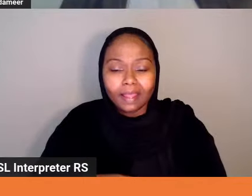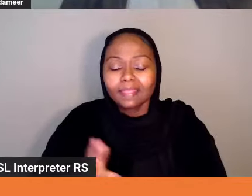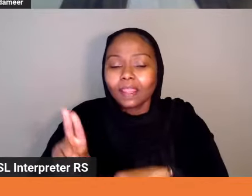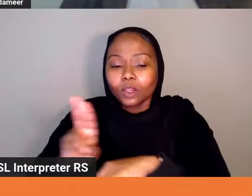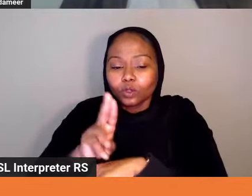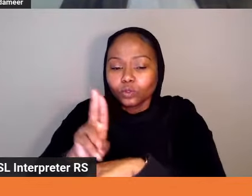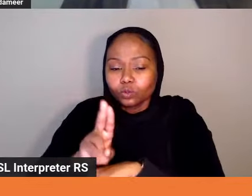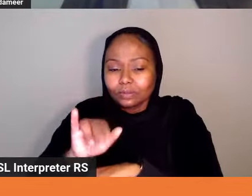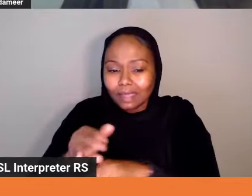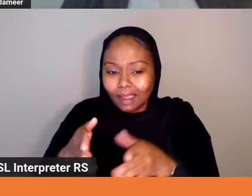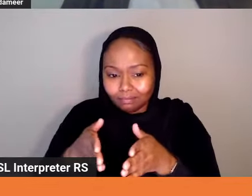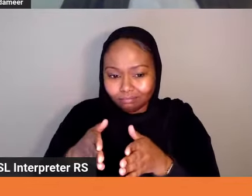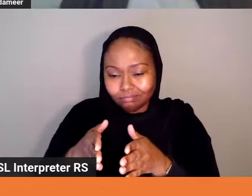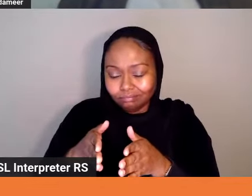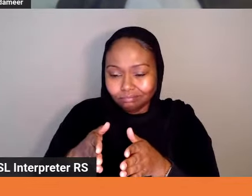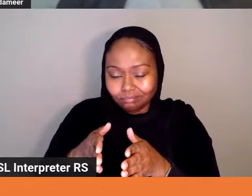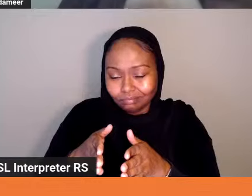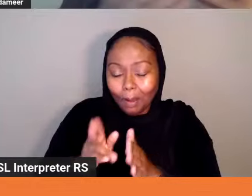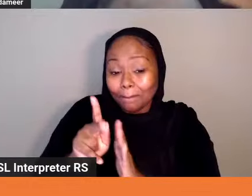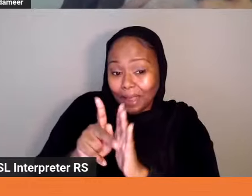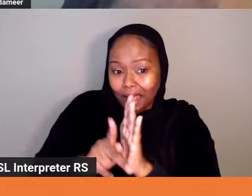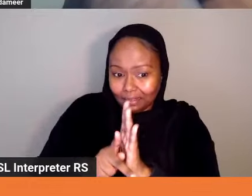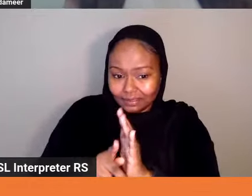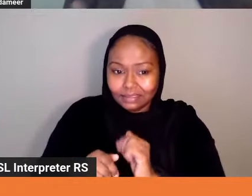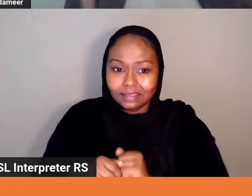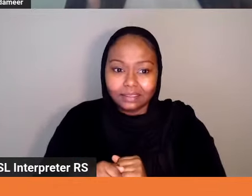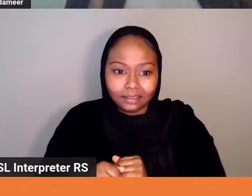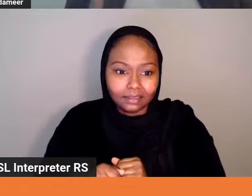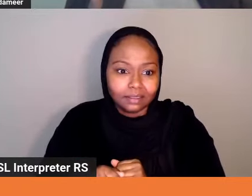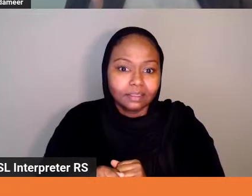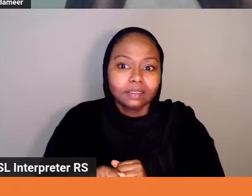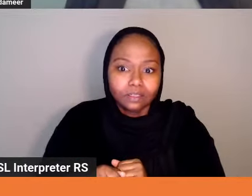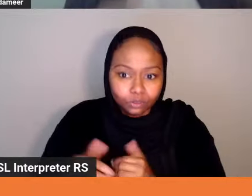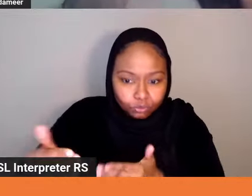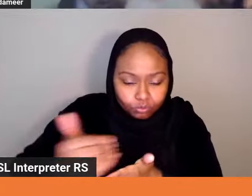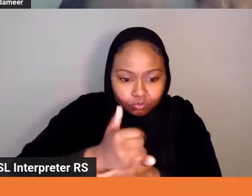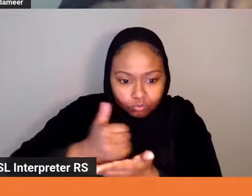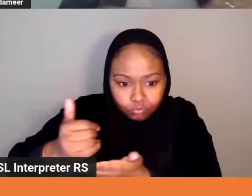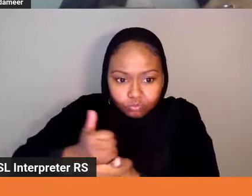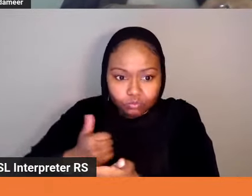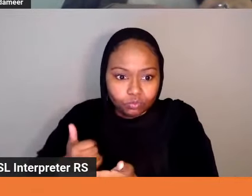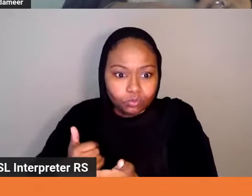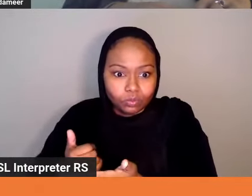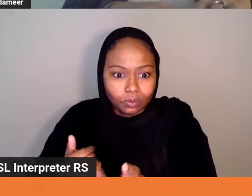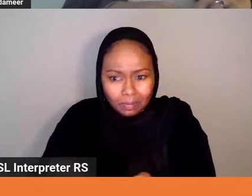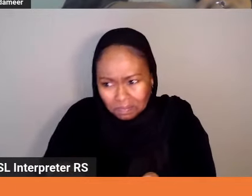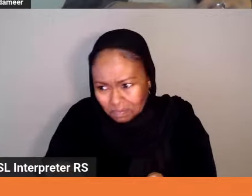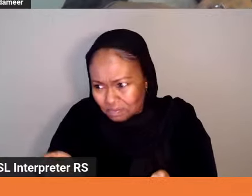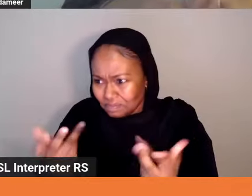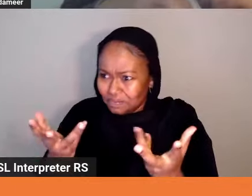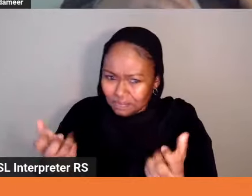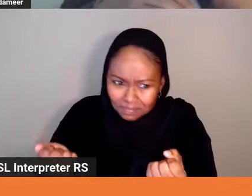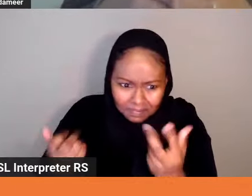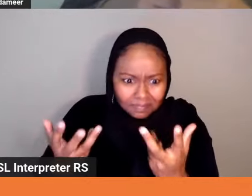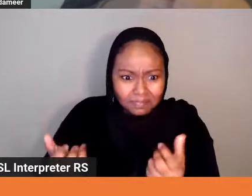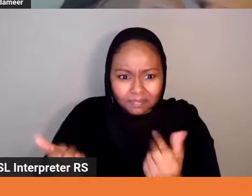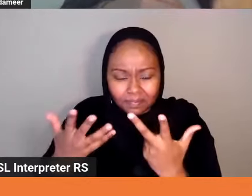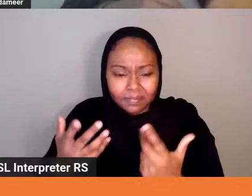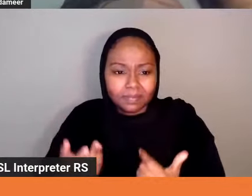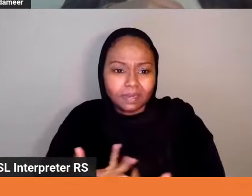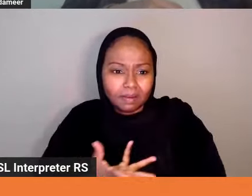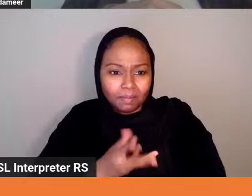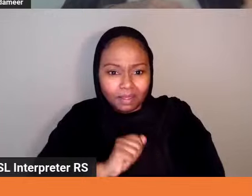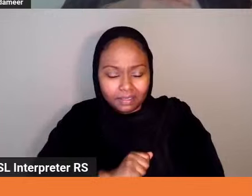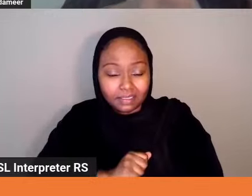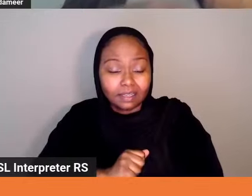the creation of the state against hundreds of Palestinians who remained in the state and they were